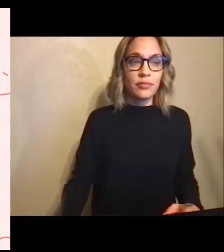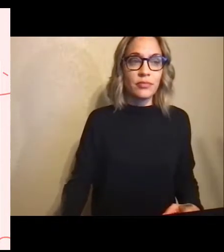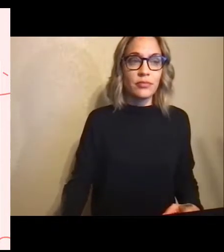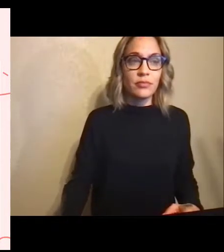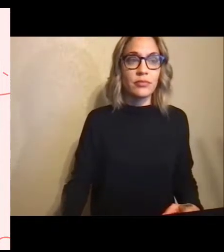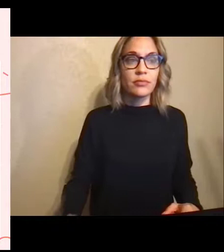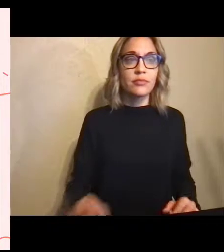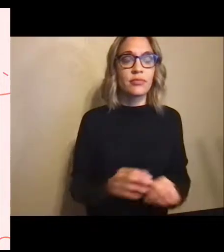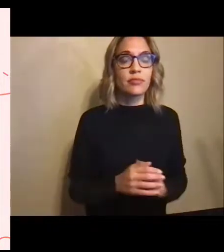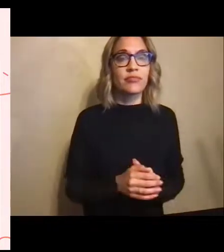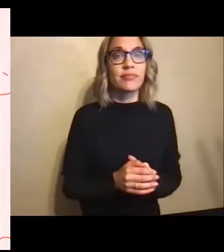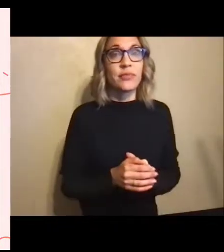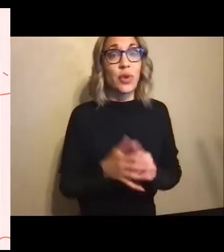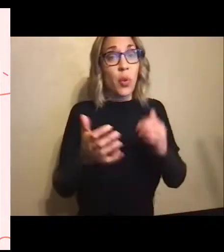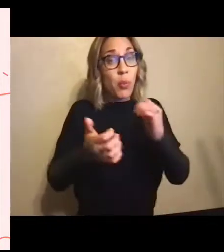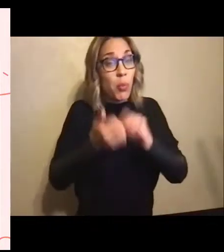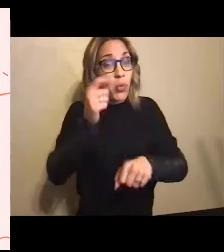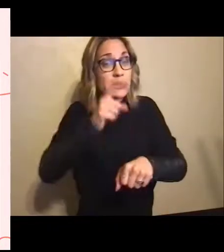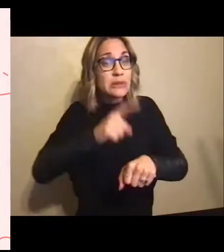reliable.